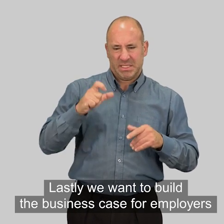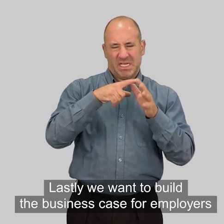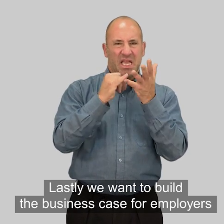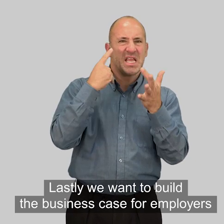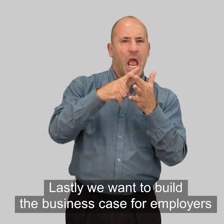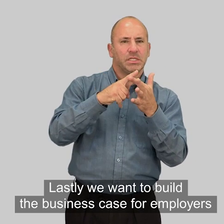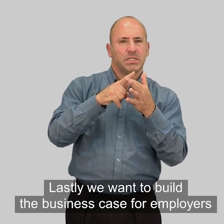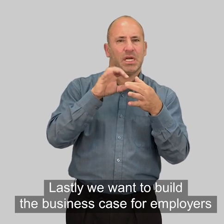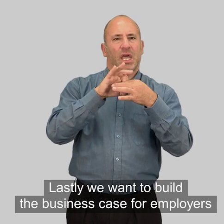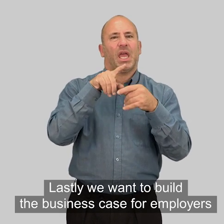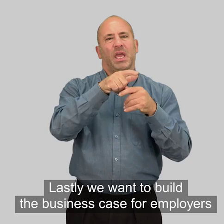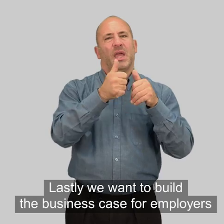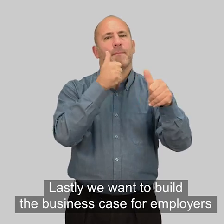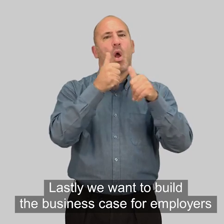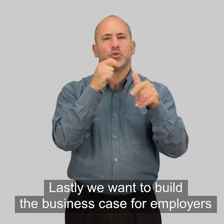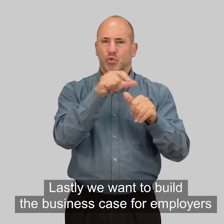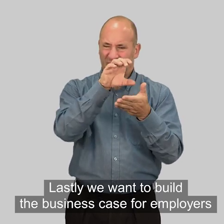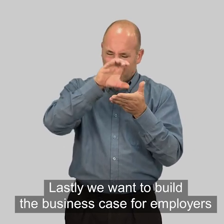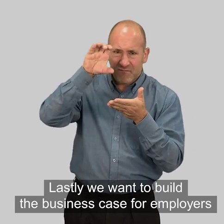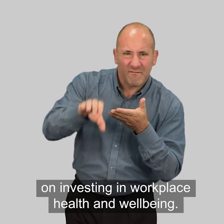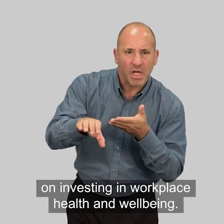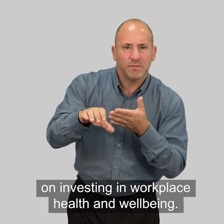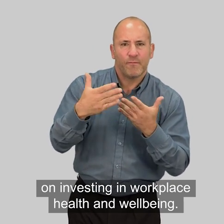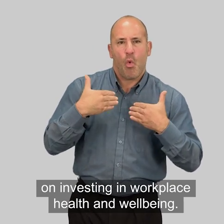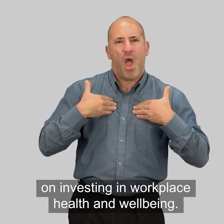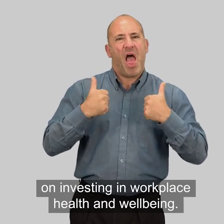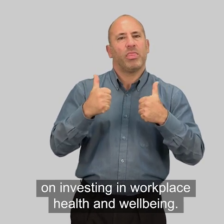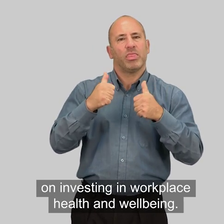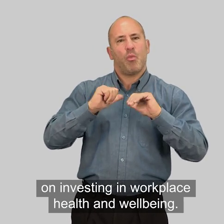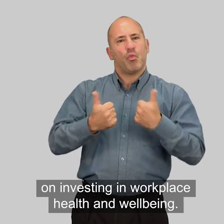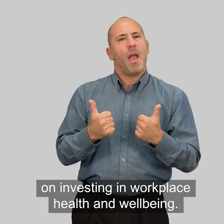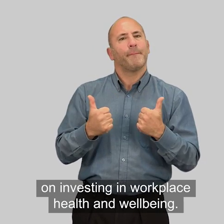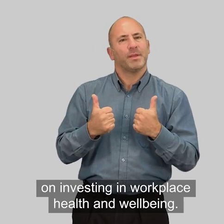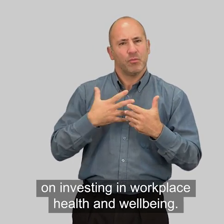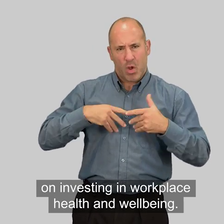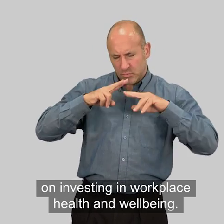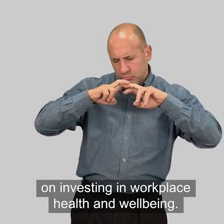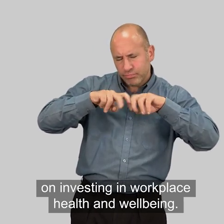Lastly, we want to build the business case for employers on investing in workplace health and well-being.